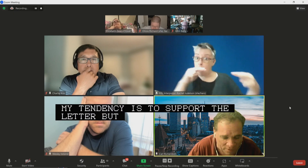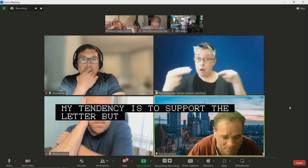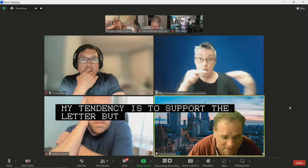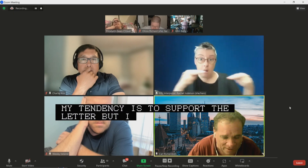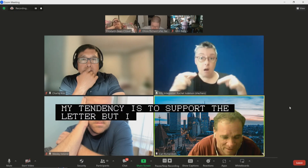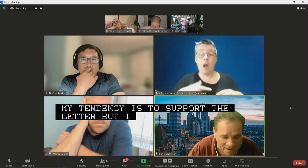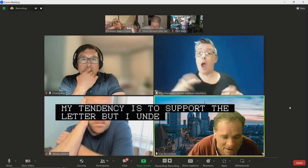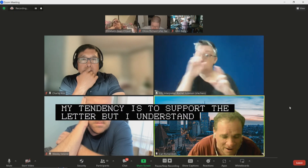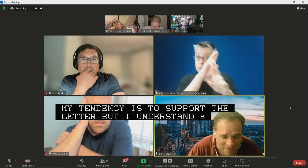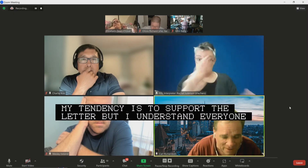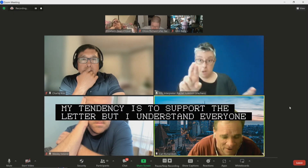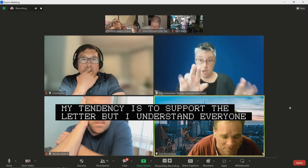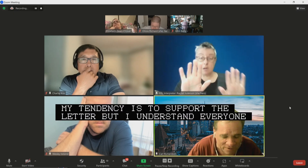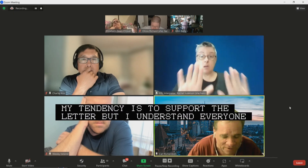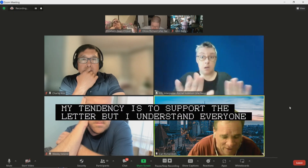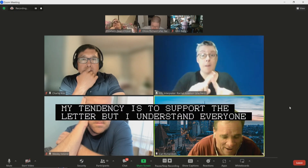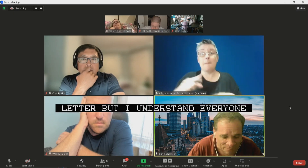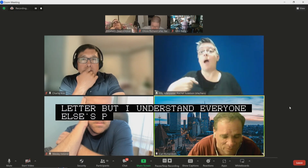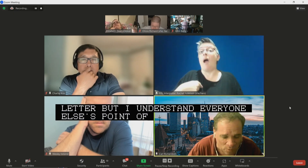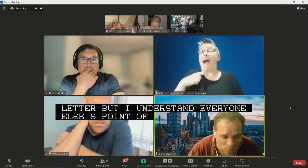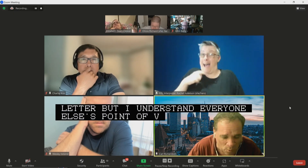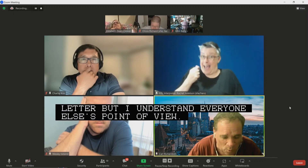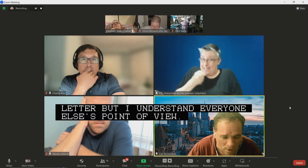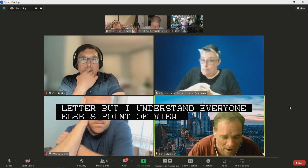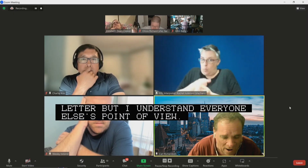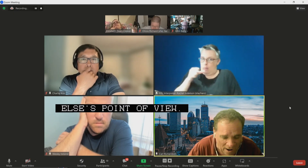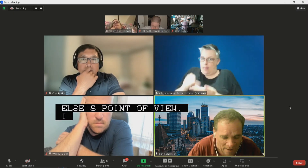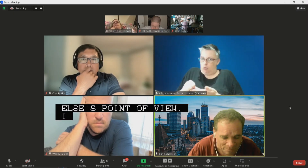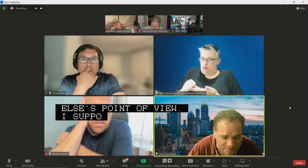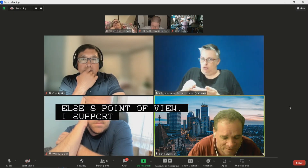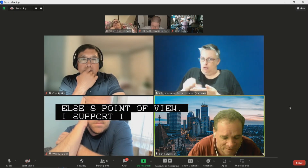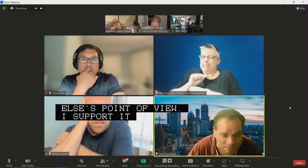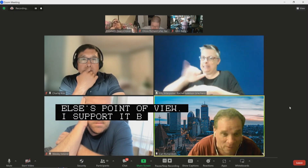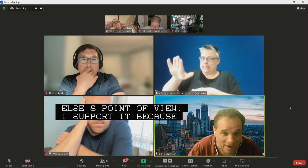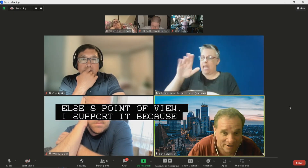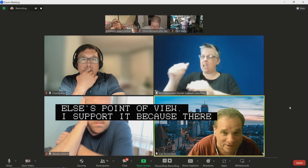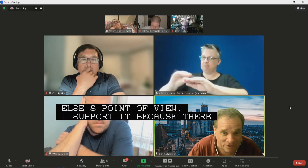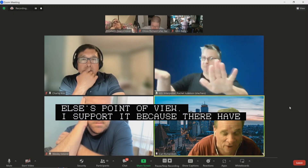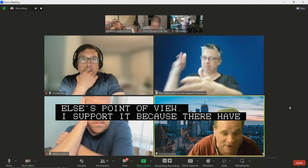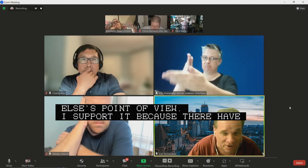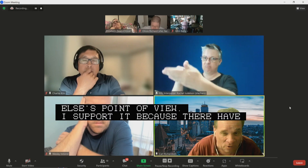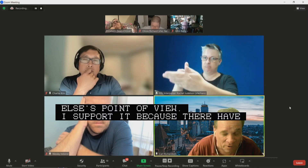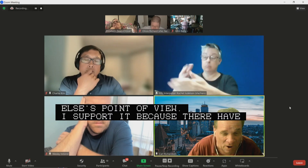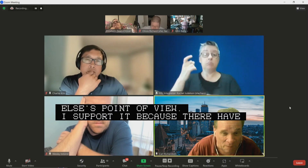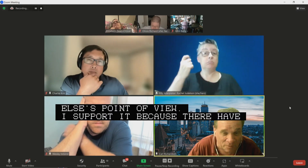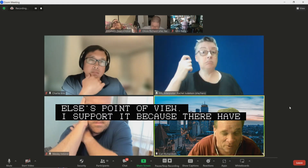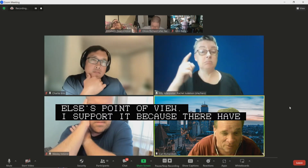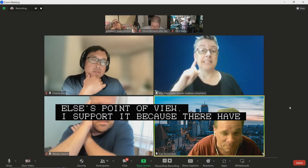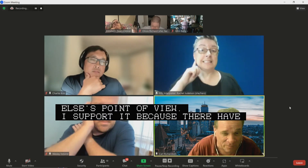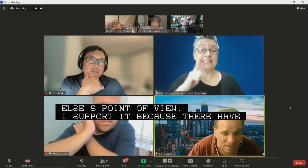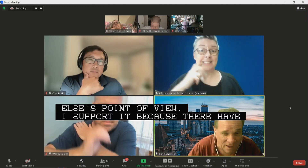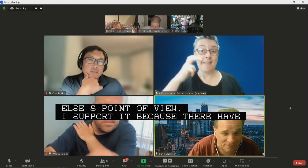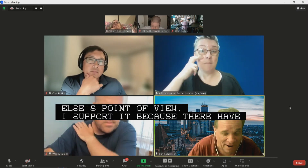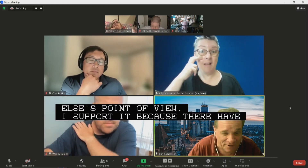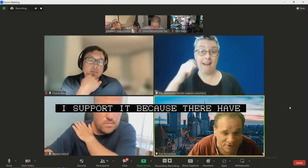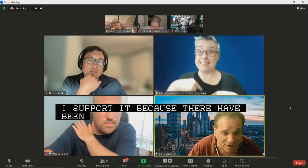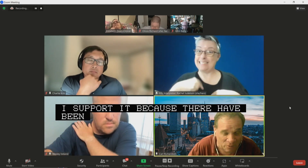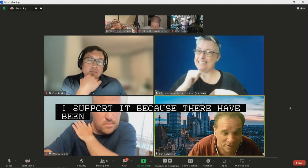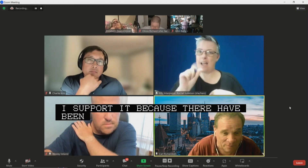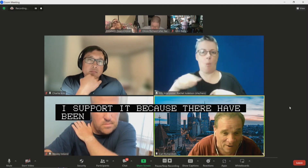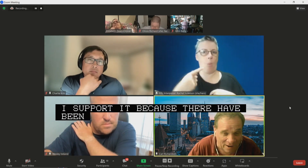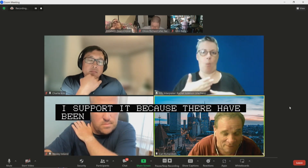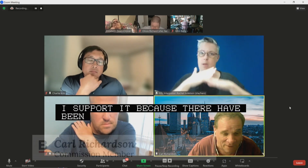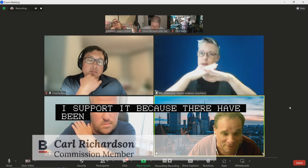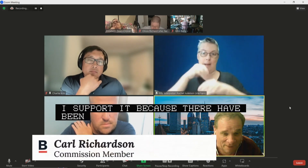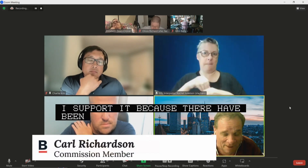support it because there have been times deaf blindness is not the only obstacle I've had to deal with